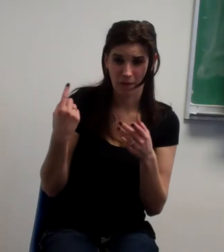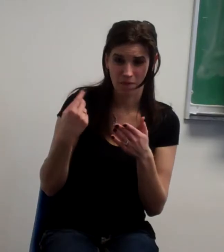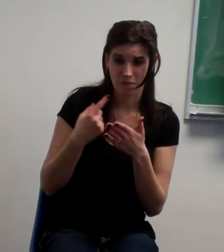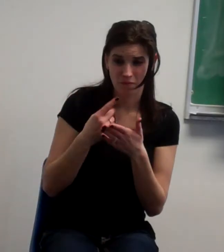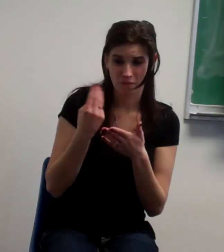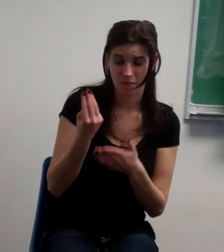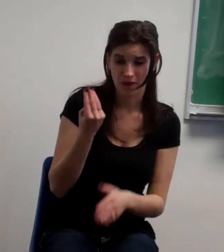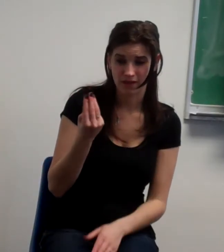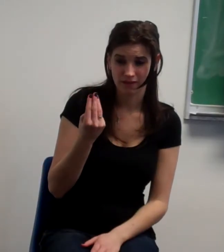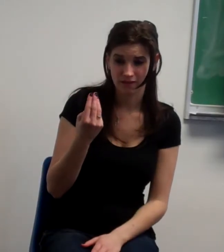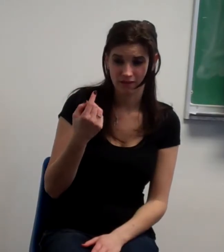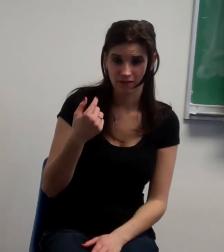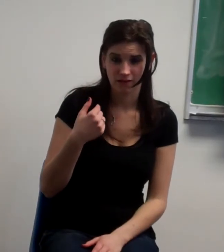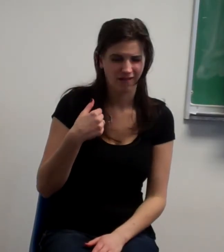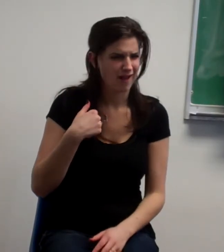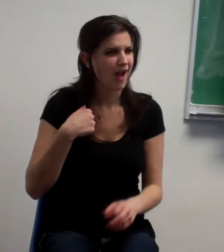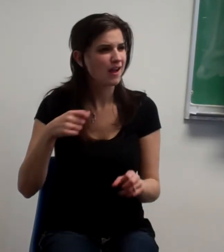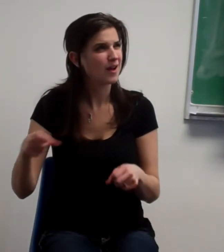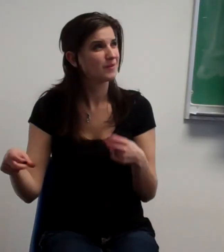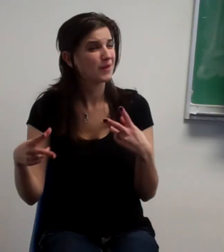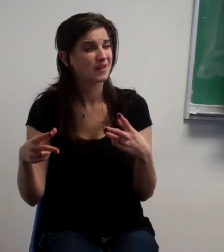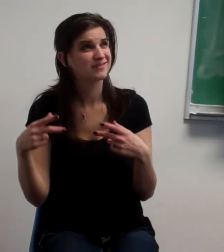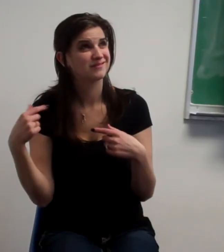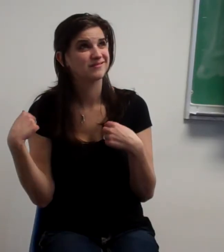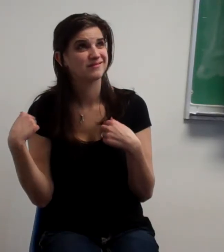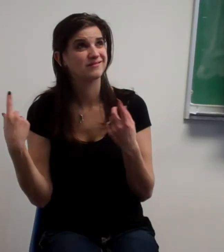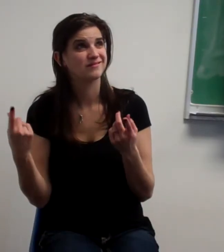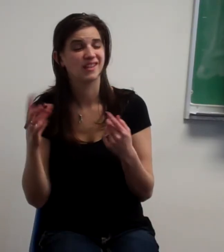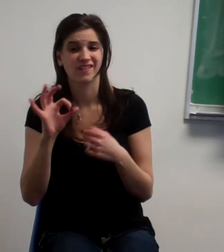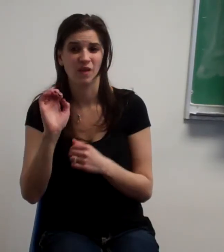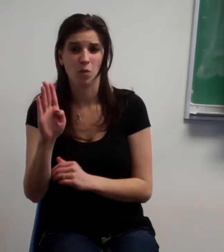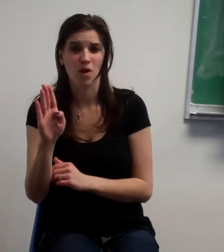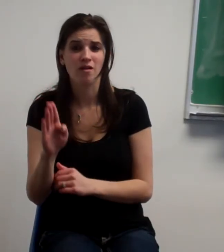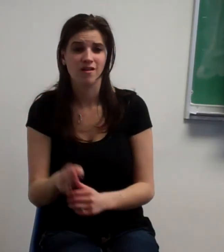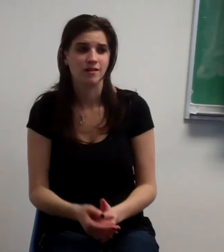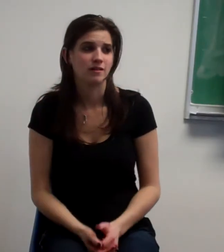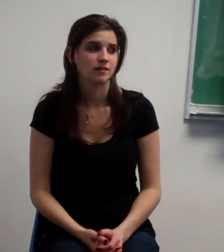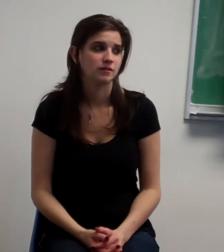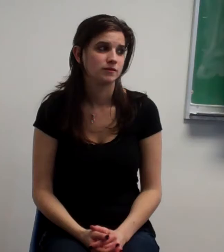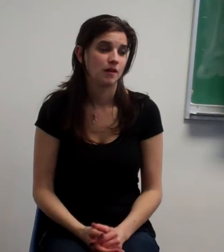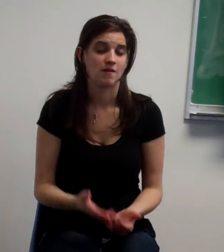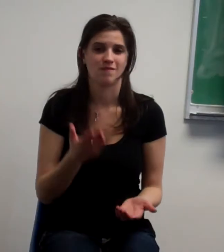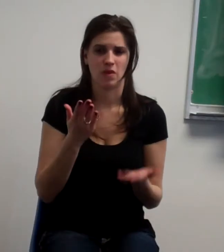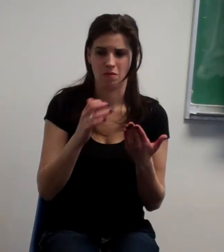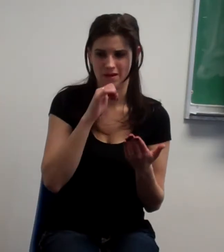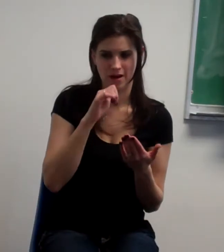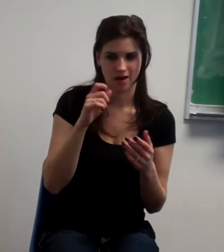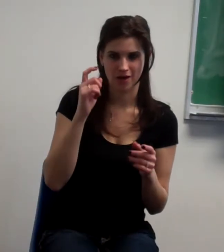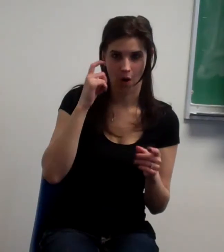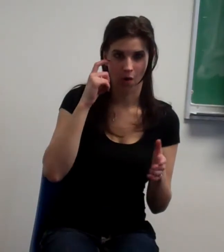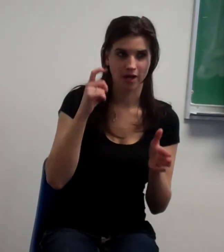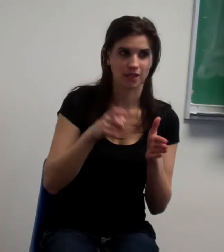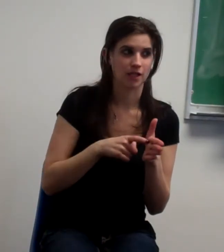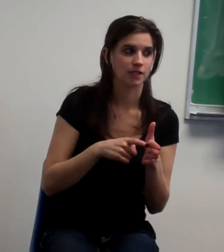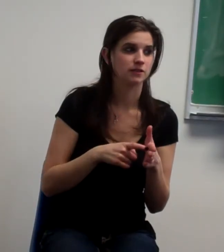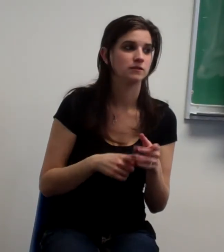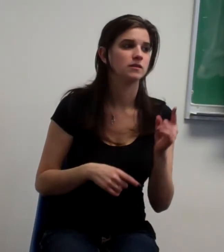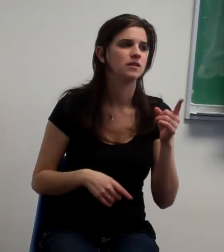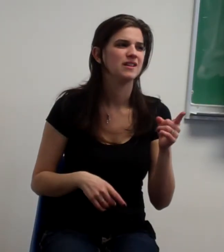late. I didn't put it up till maybe like February, but it's been up. It's been up for at least a month or two. Yeah, I just didn't recognize it. Okay. When the sub was here, we were trying to